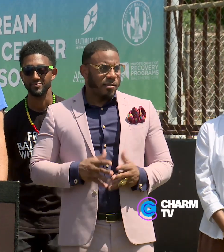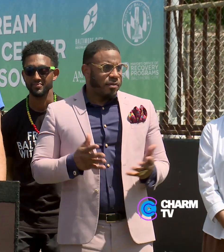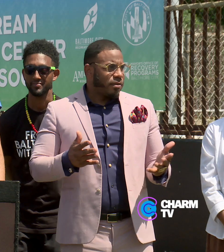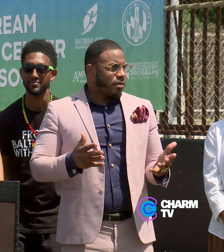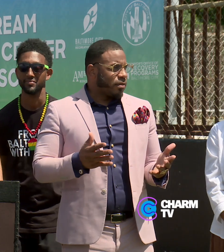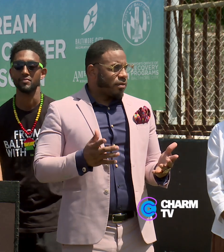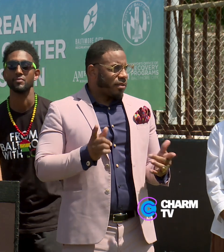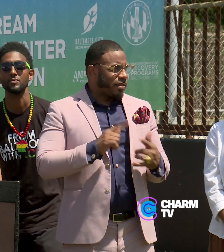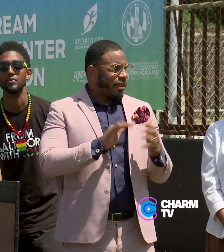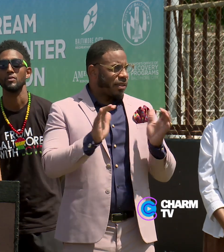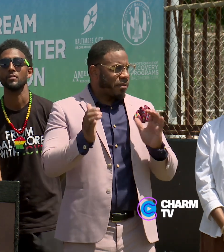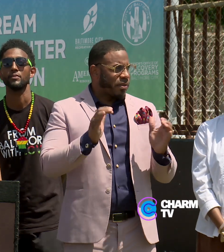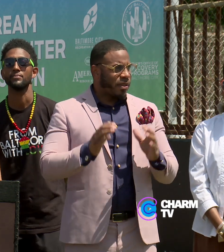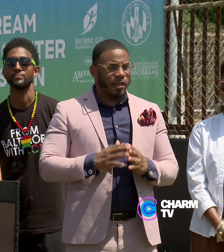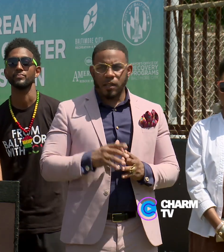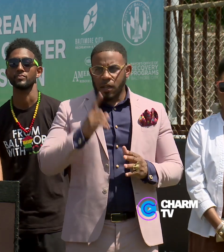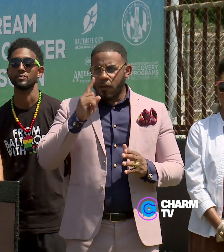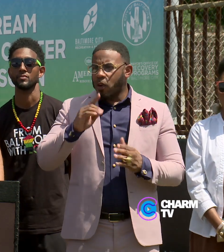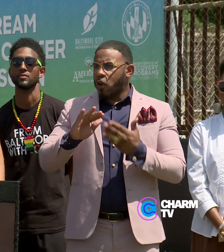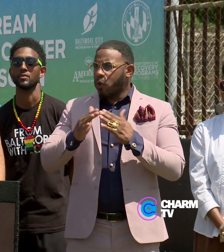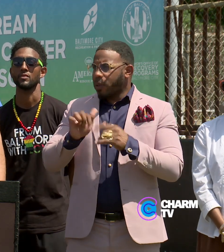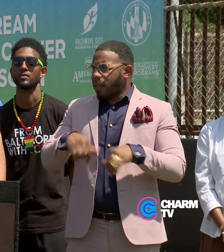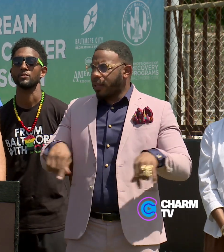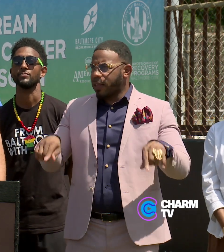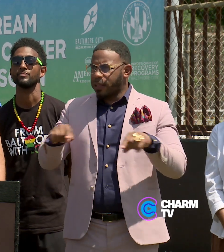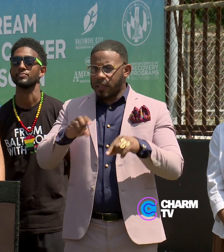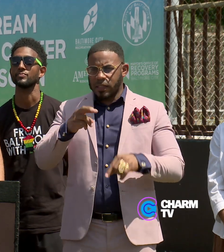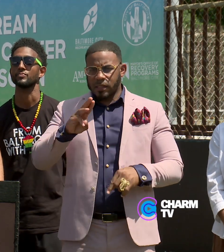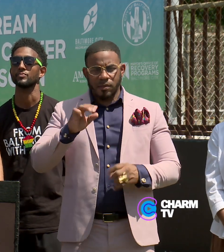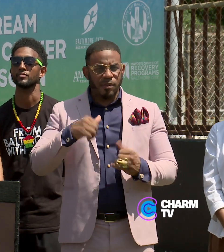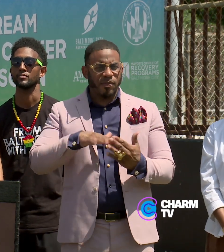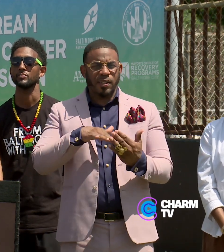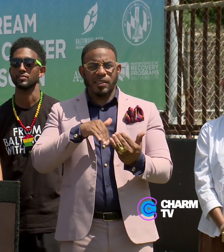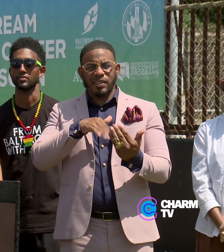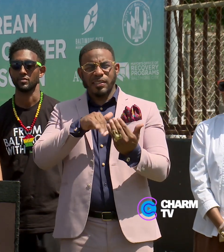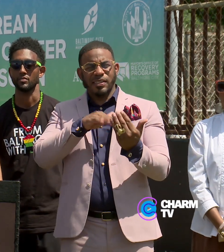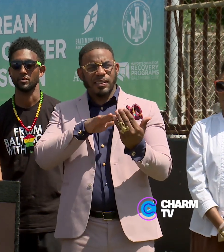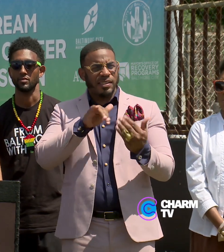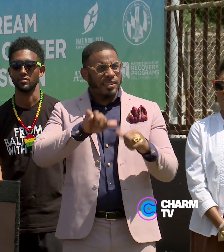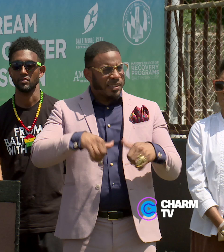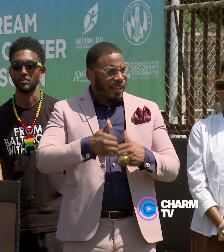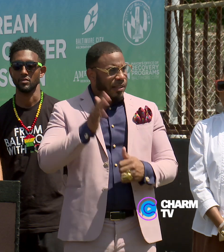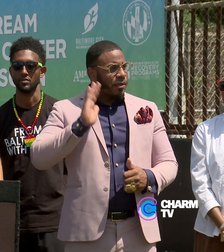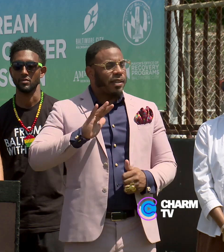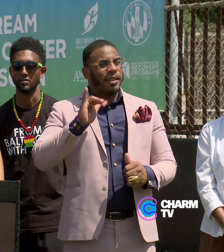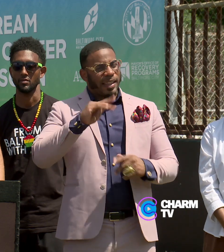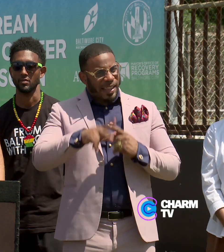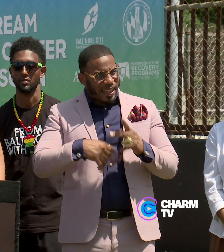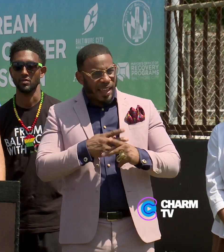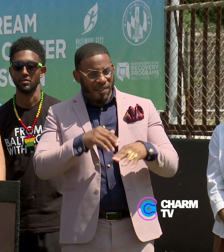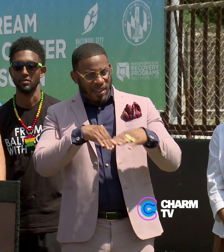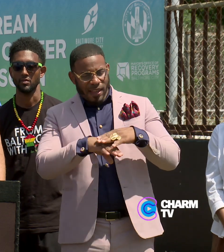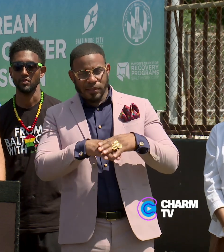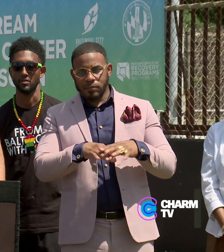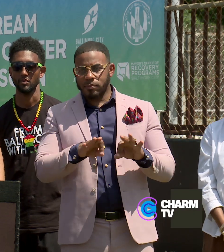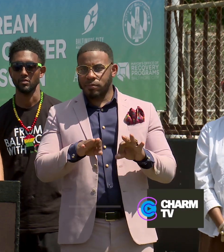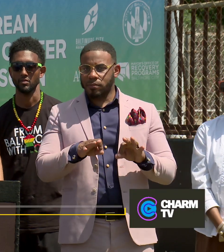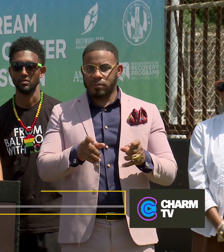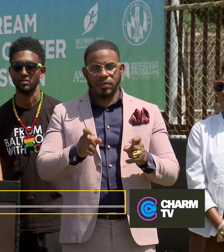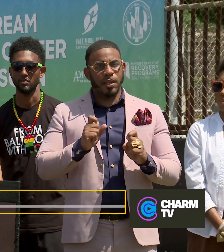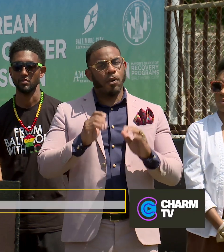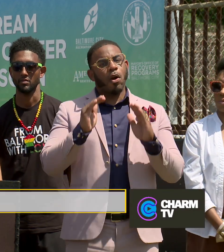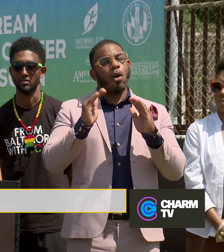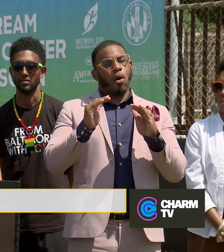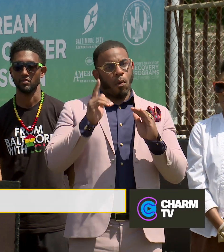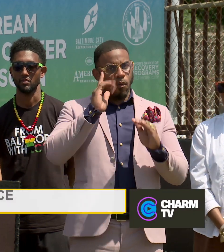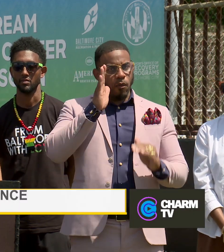is unparalleled. And for communities like Chum who have faced challenges in the past, that type of access gives us